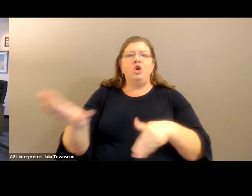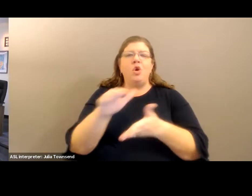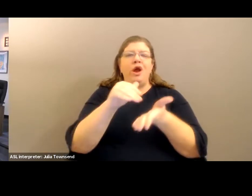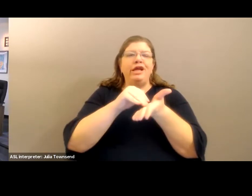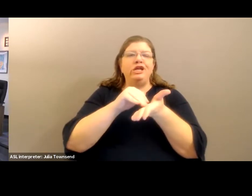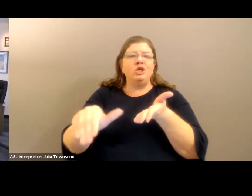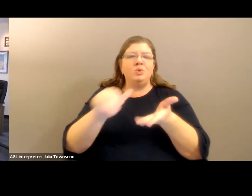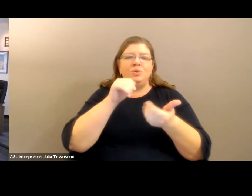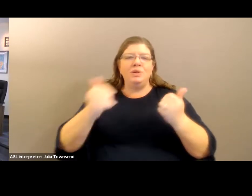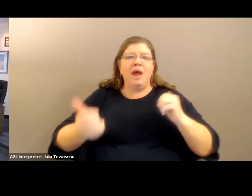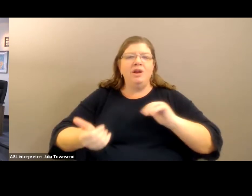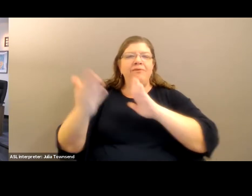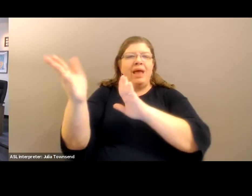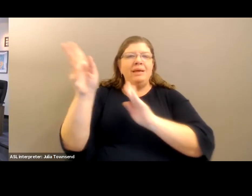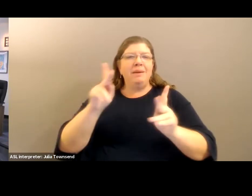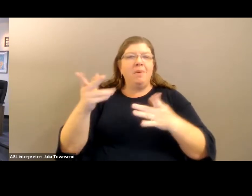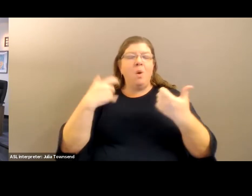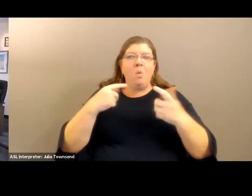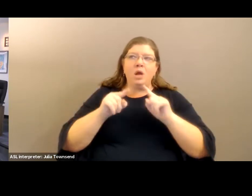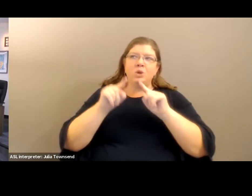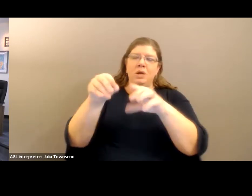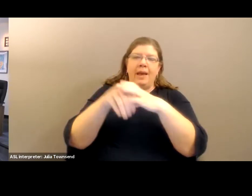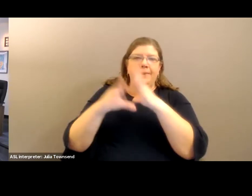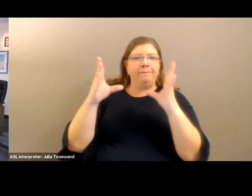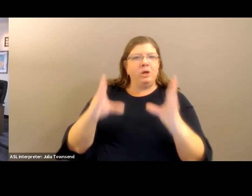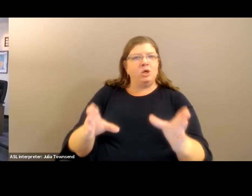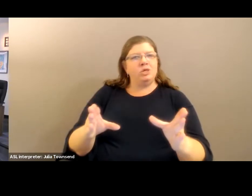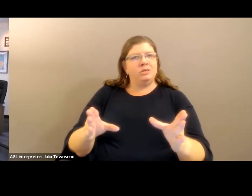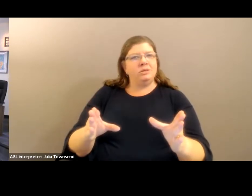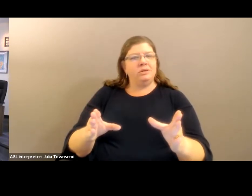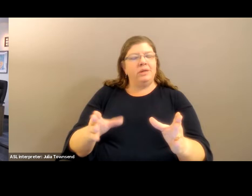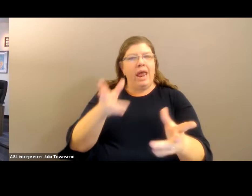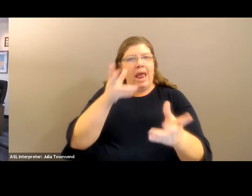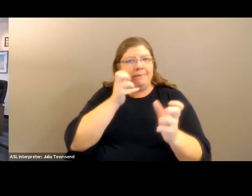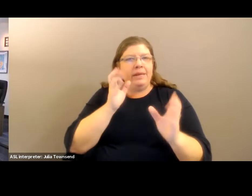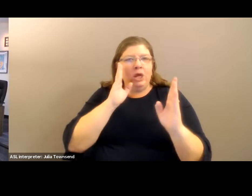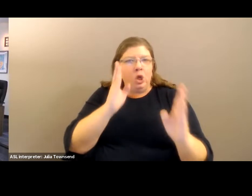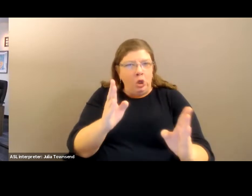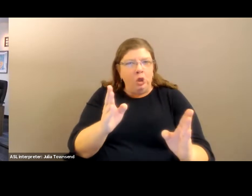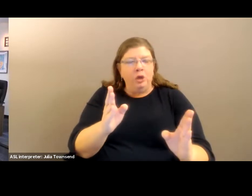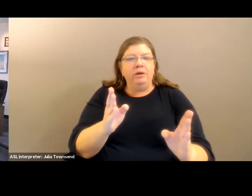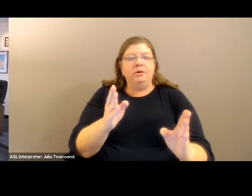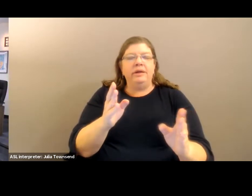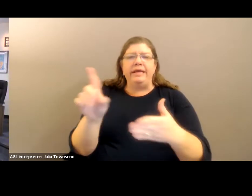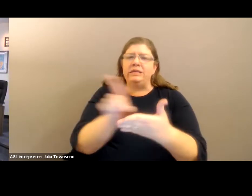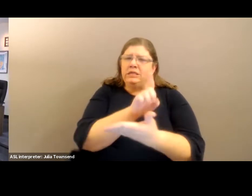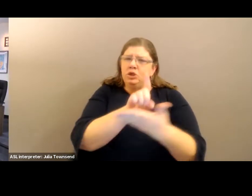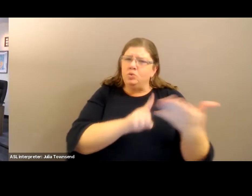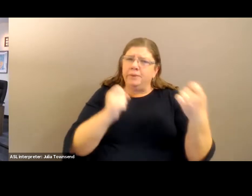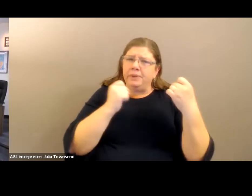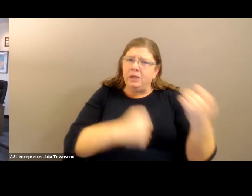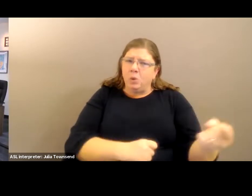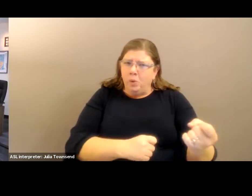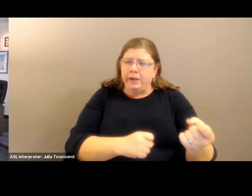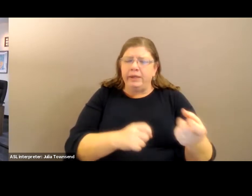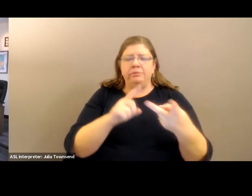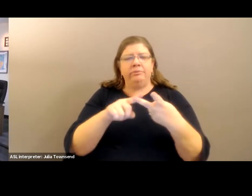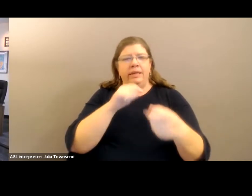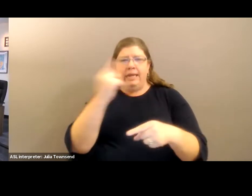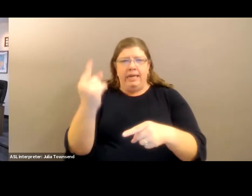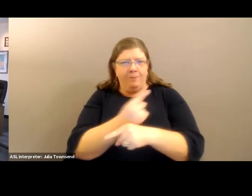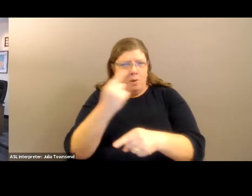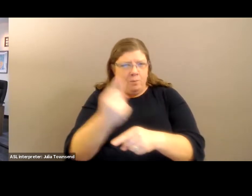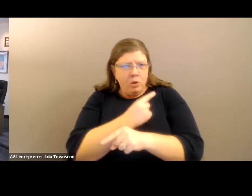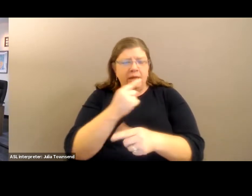face people who want to come in person and be heard. And it's very discriminatory. It's really